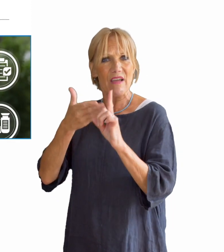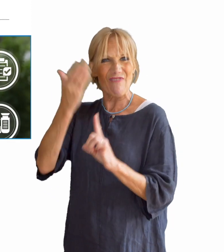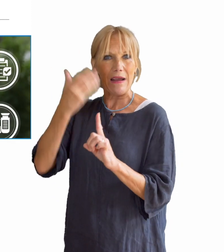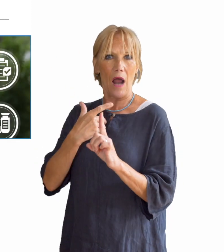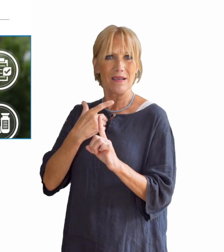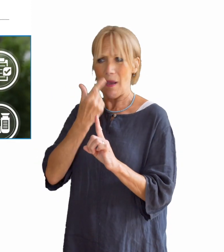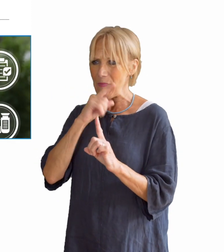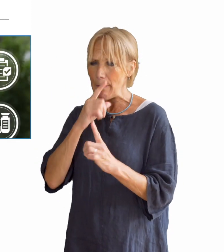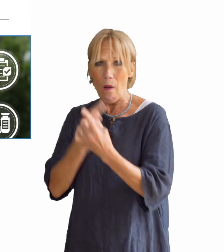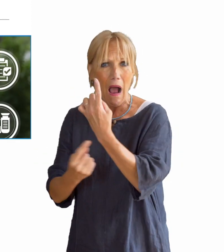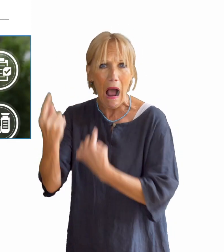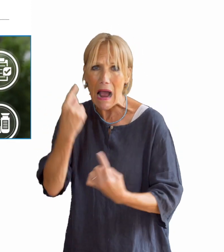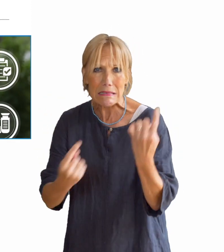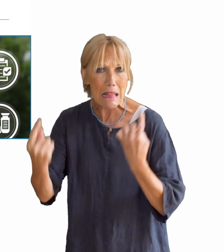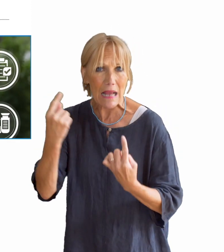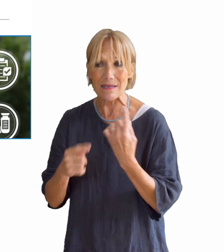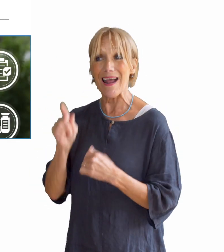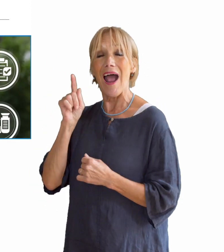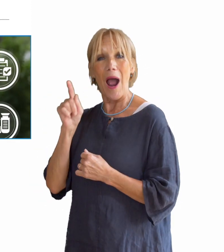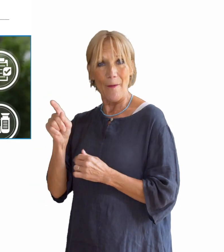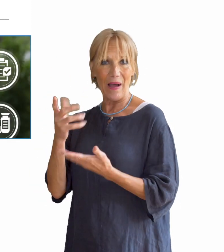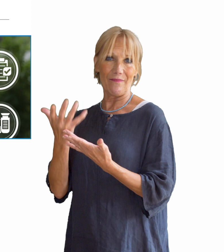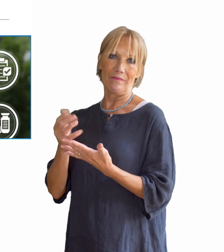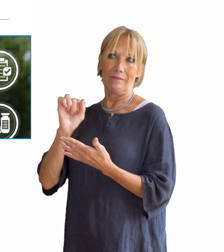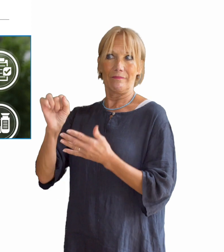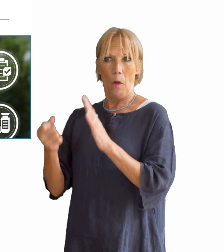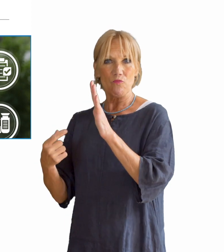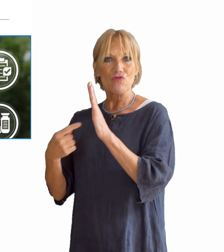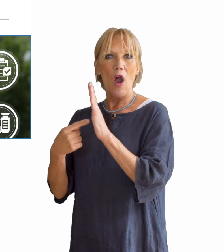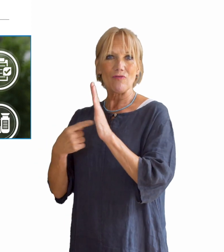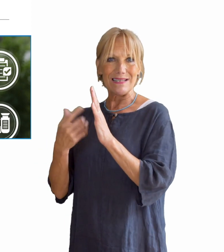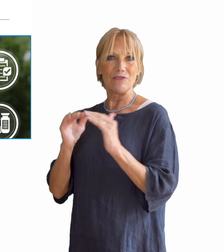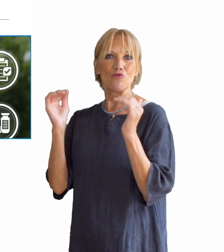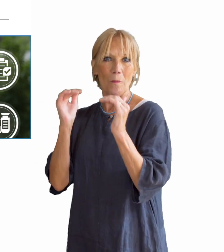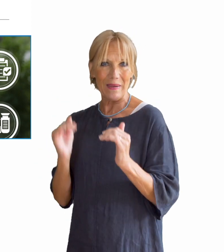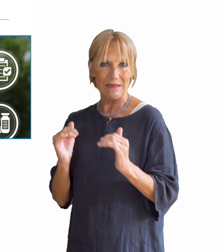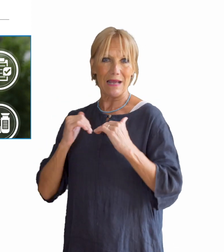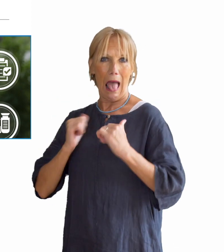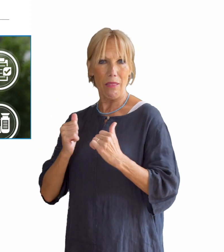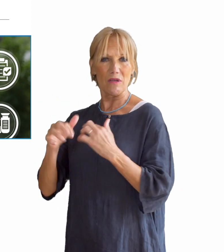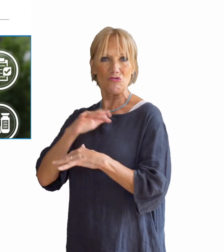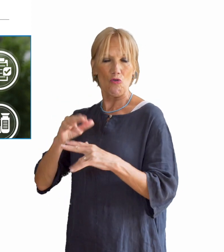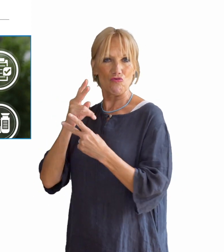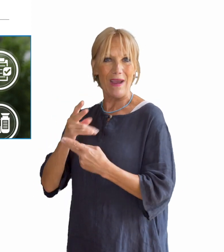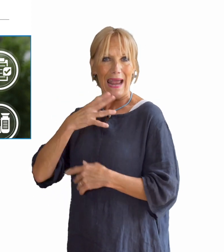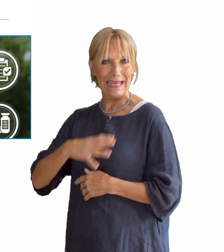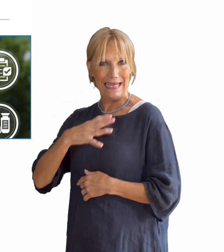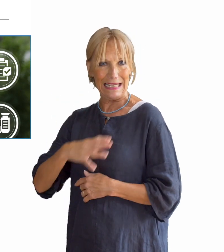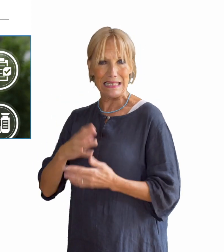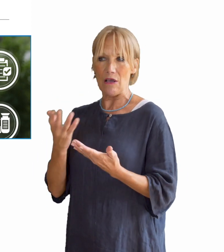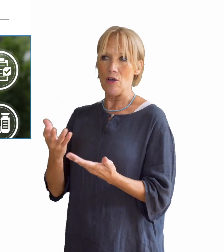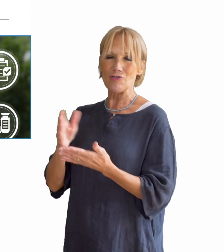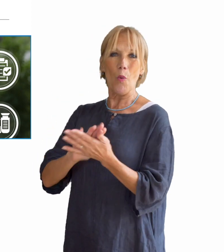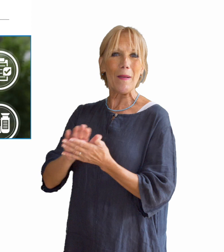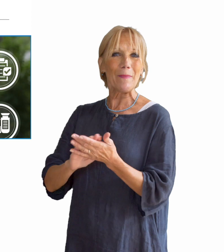recognise the importance of tackling social isolation, but they have a primary responsibility to meet the most acute medical and social care